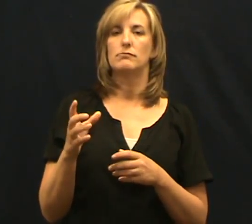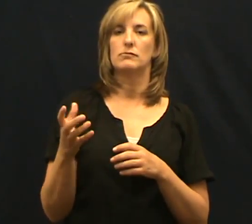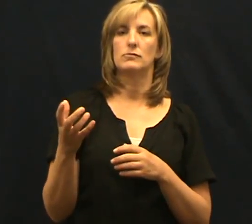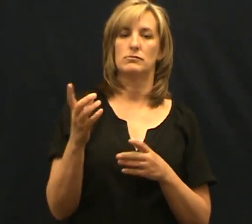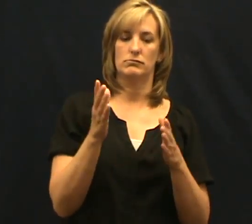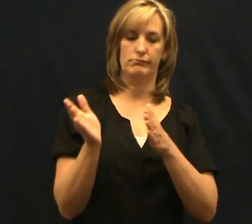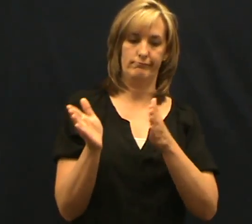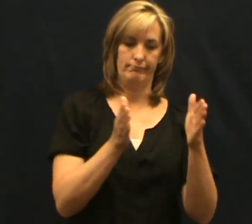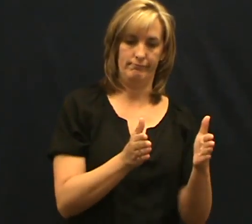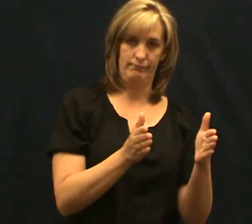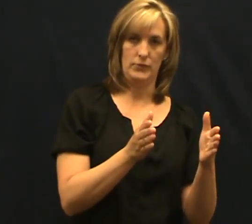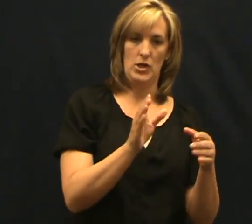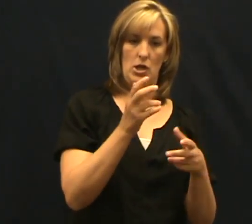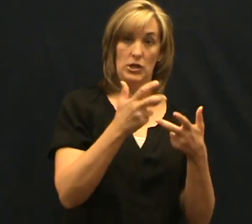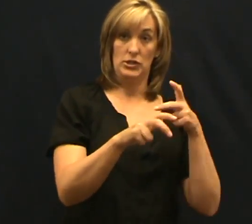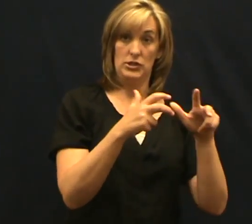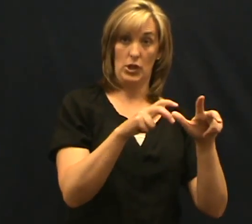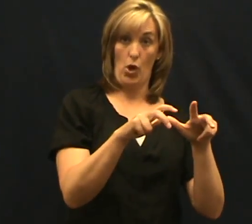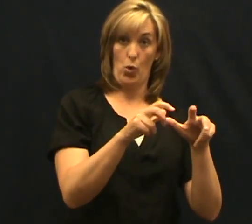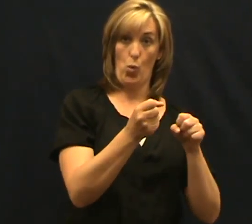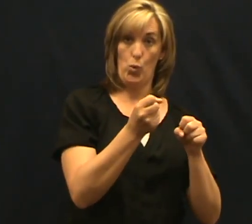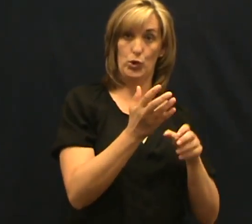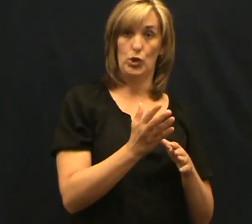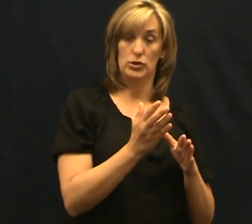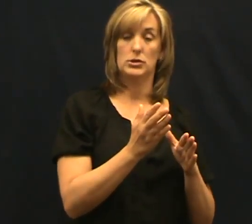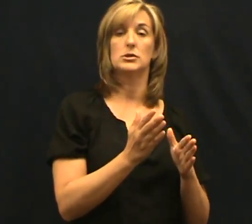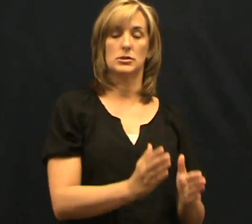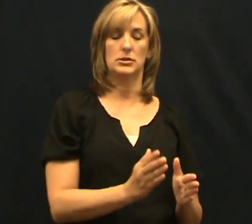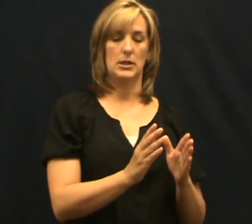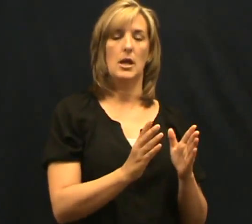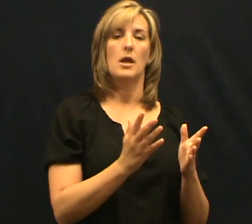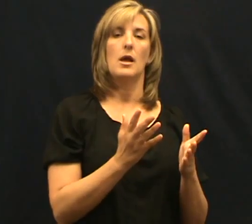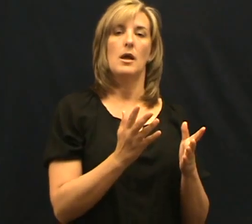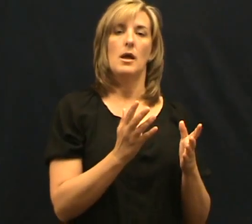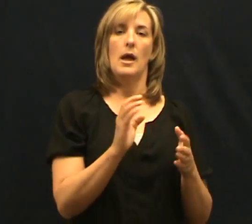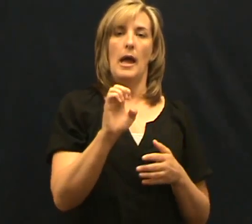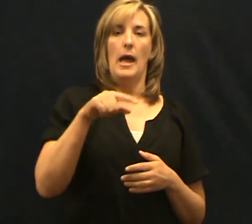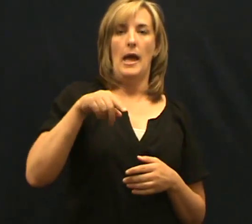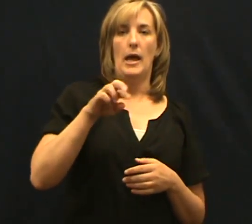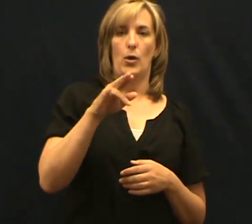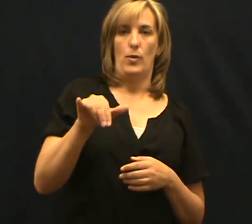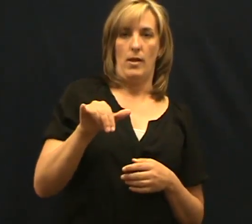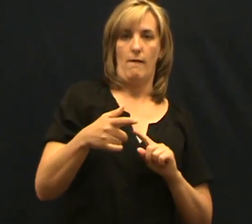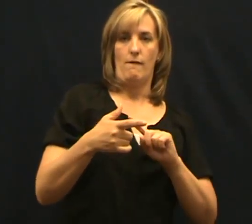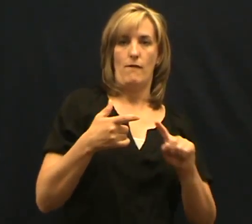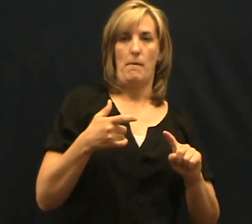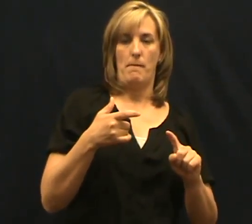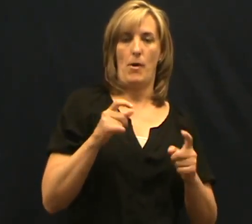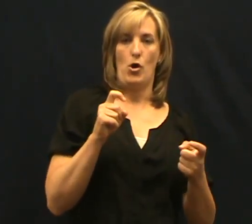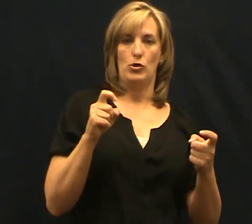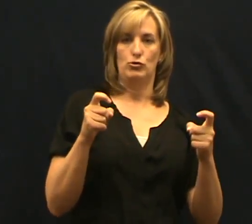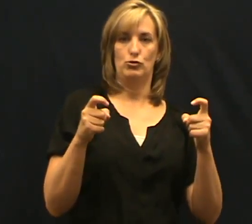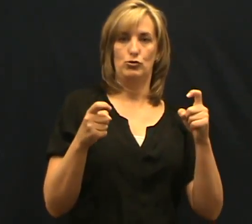where we pick out all of our stockholders' equity from our adjusted trial balance. And then we have